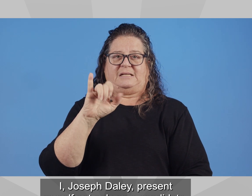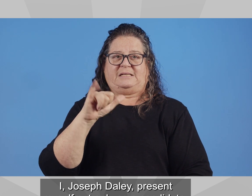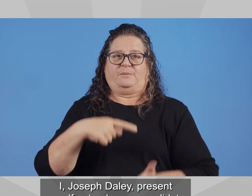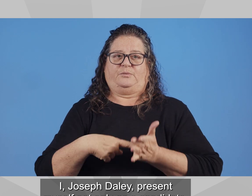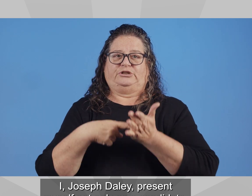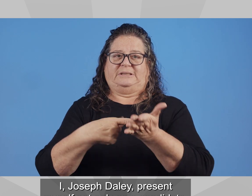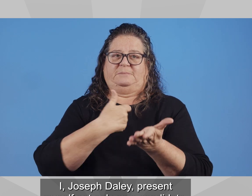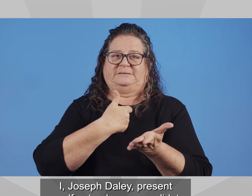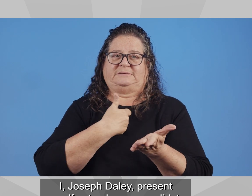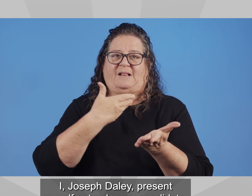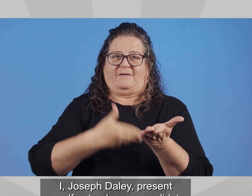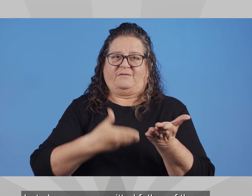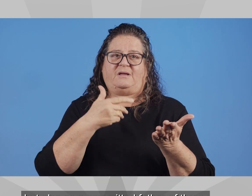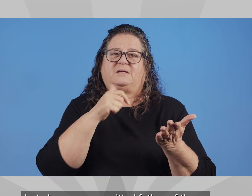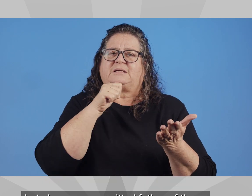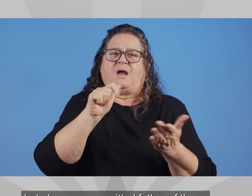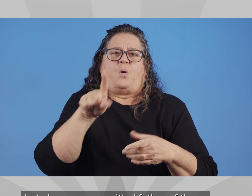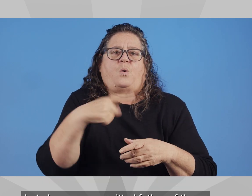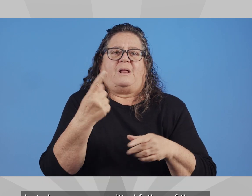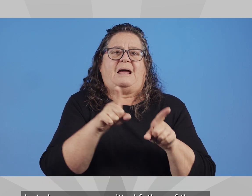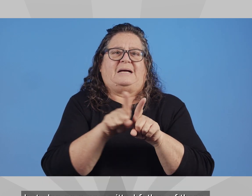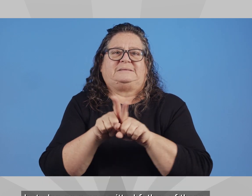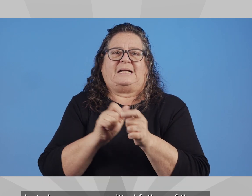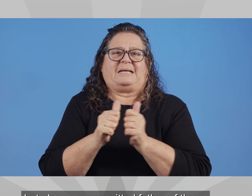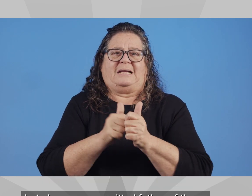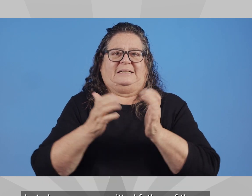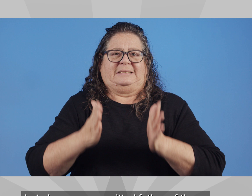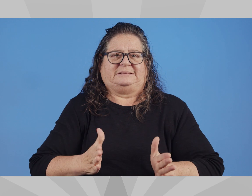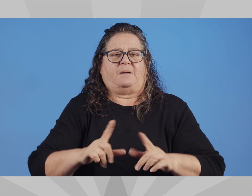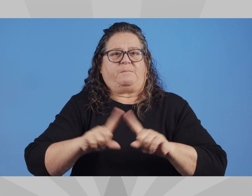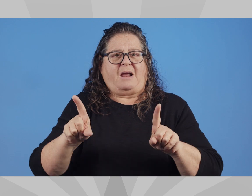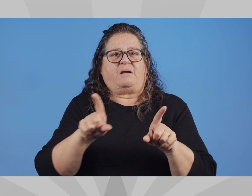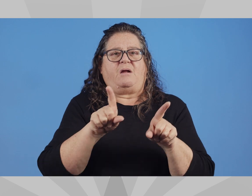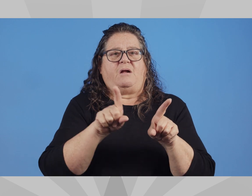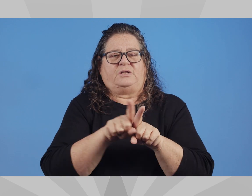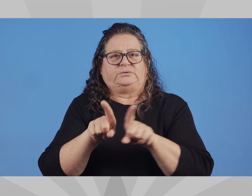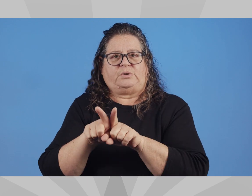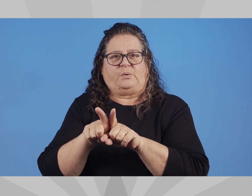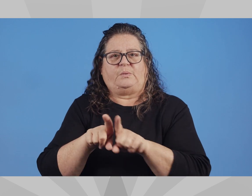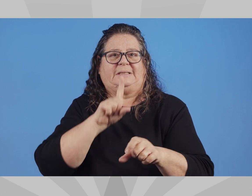myself not only as a candidate, but also as a committed father of 3.